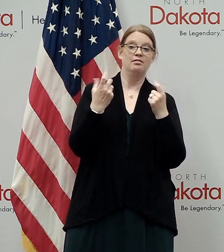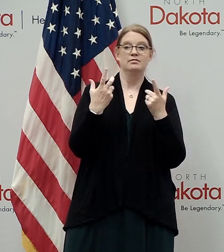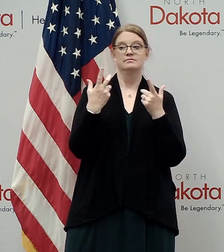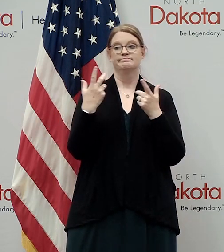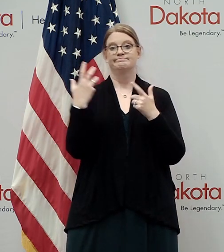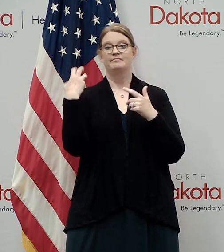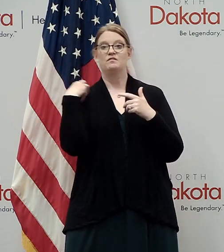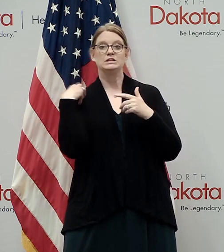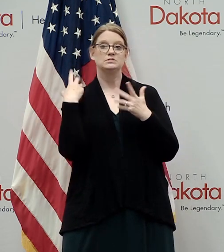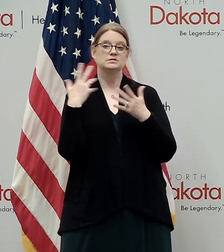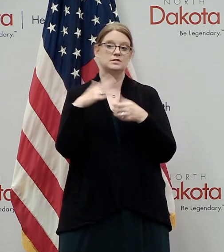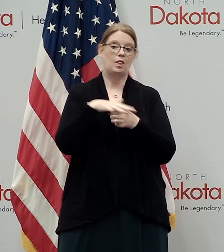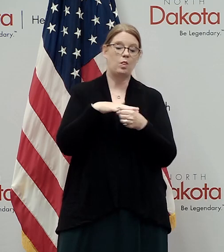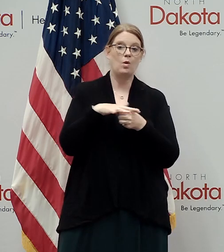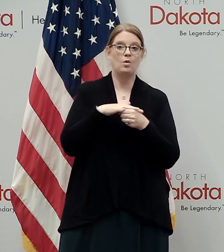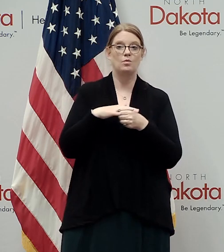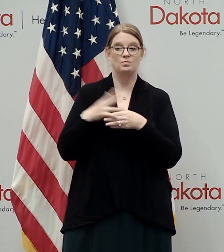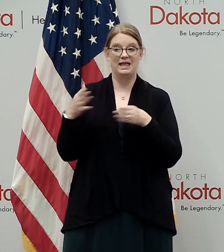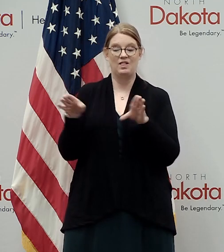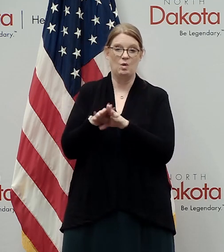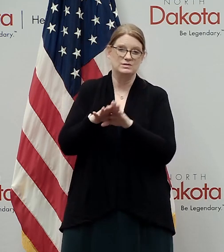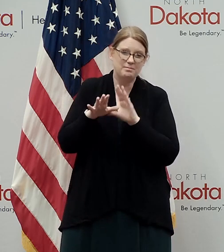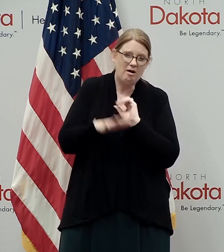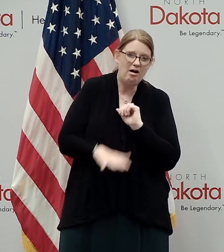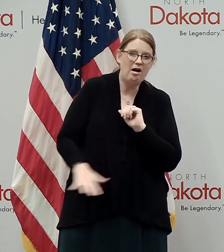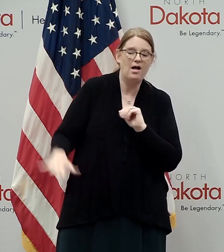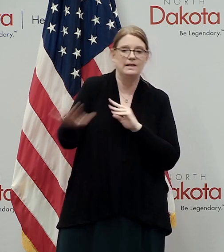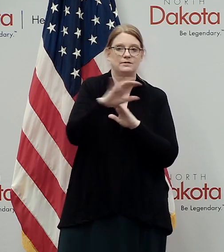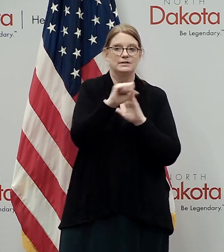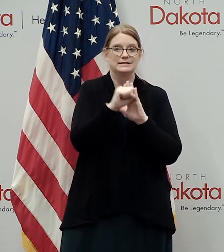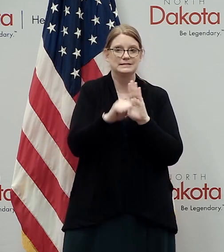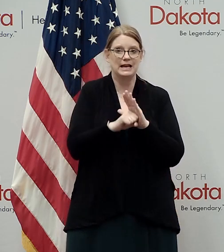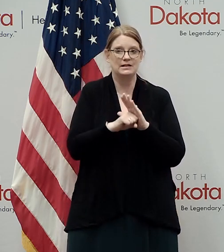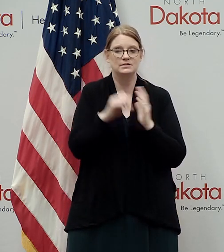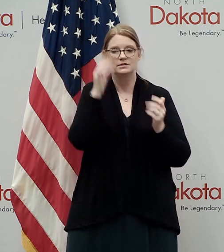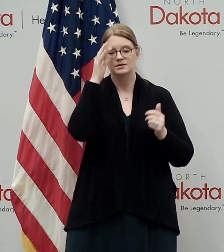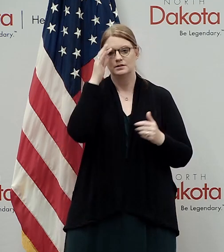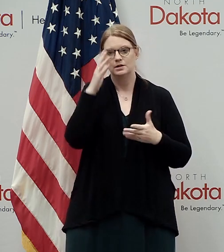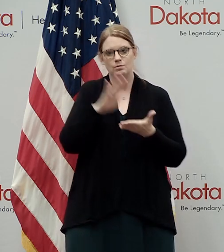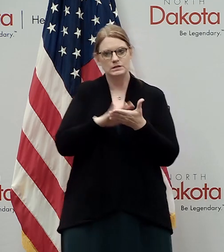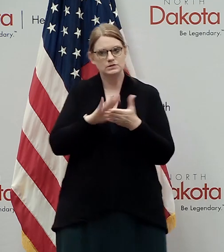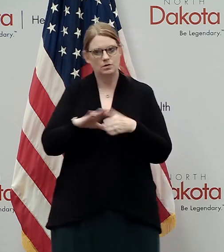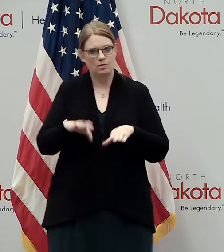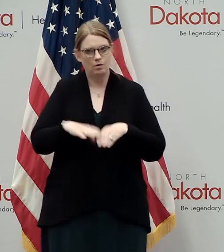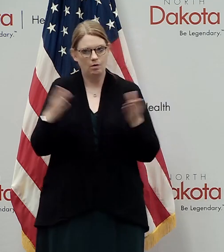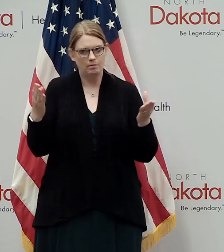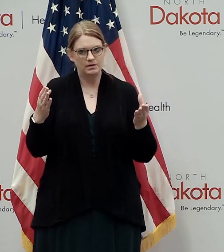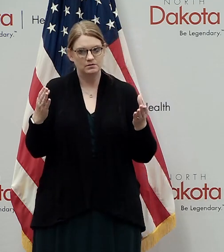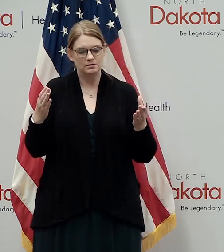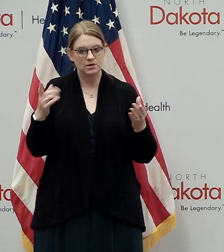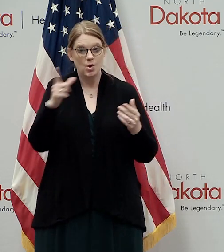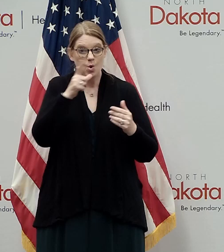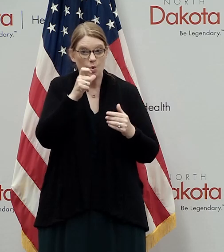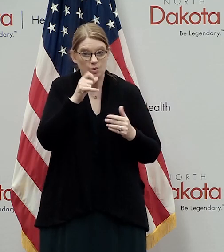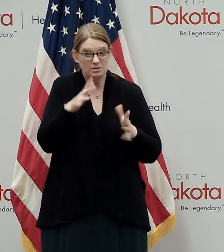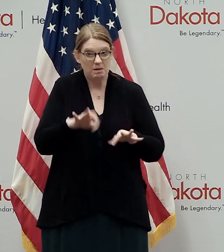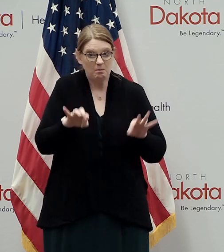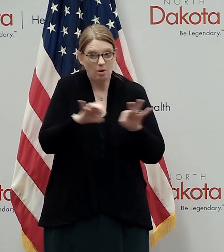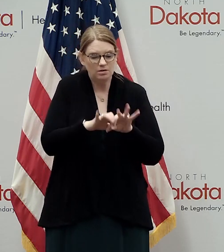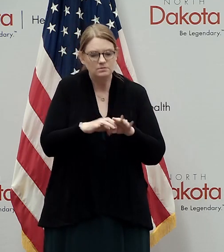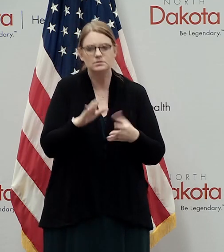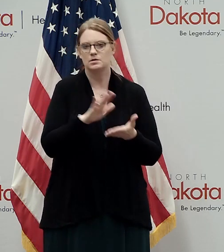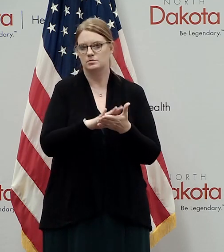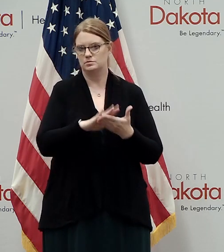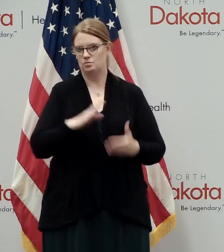made the decision. We closed them statewide. When schools reopen, school boards are going to play a vital role in this as